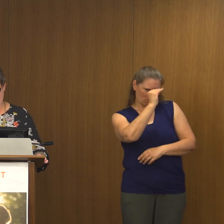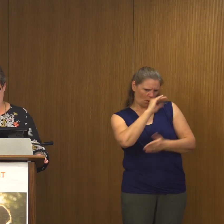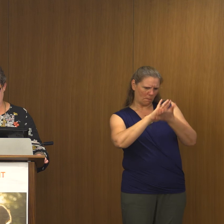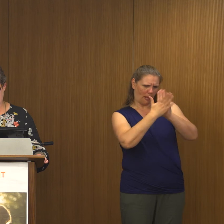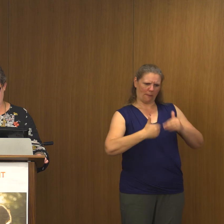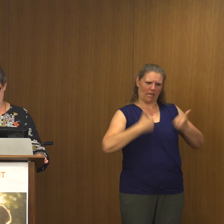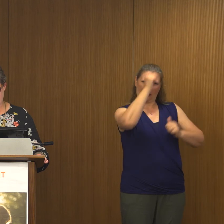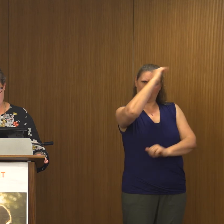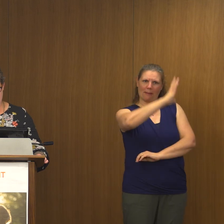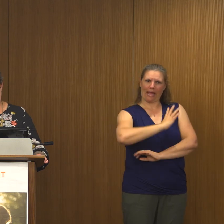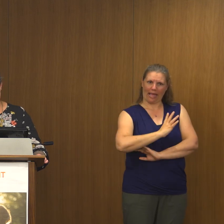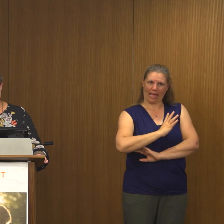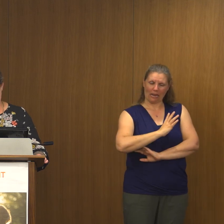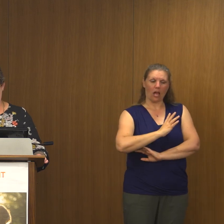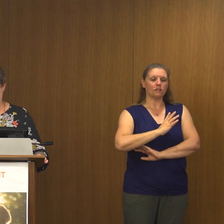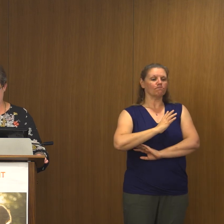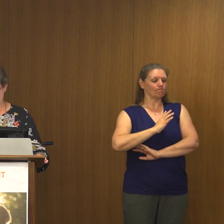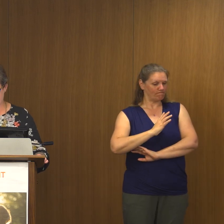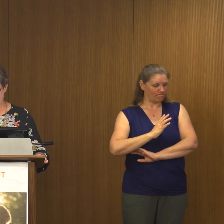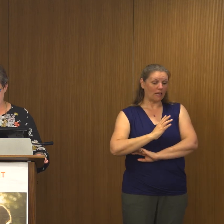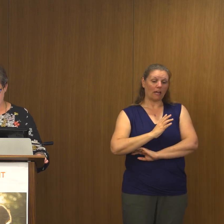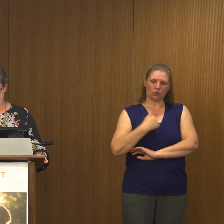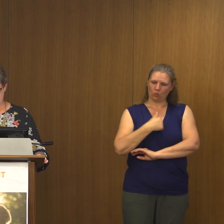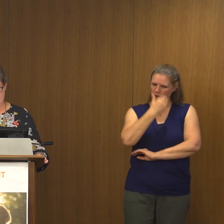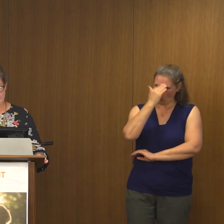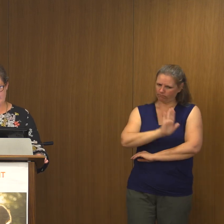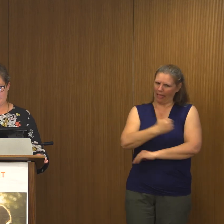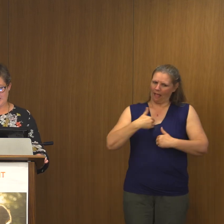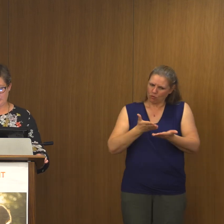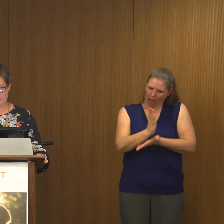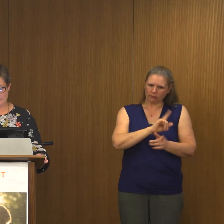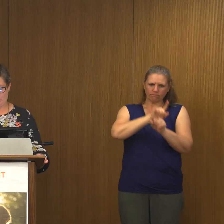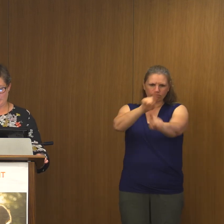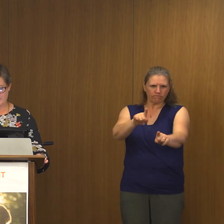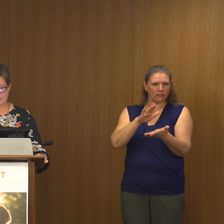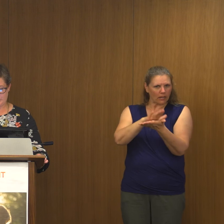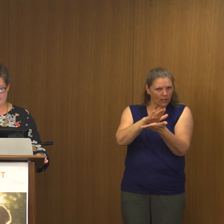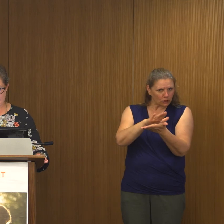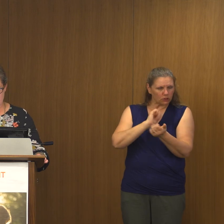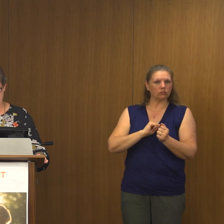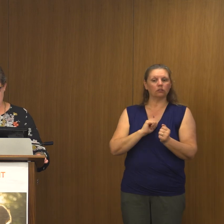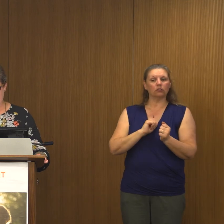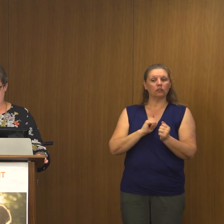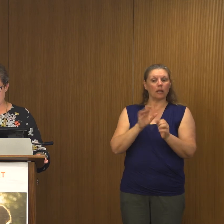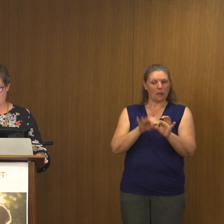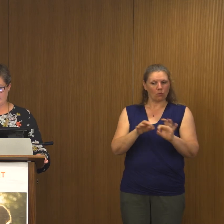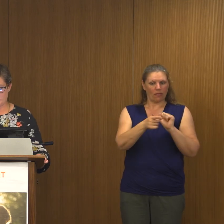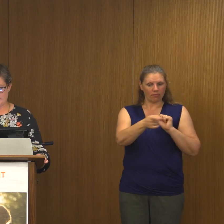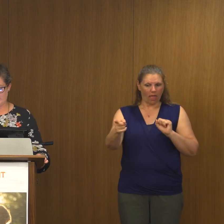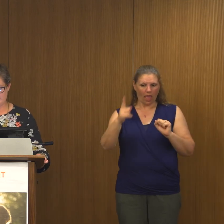engaging with the world, came with a recognition of his right to education, surrounding him with people who are open to communication